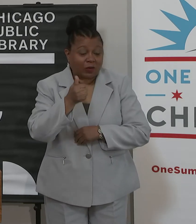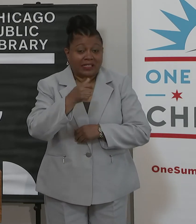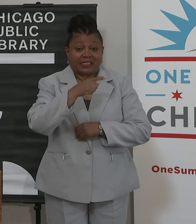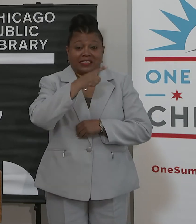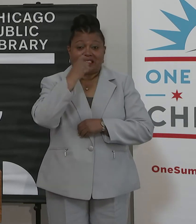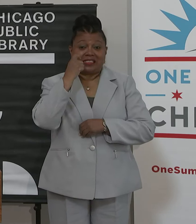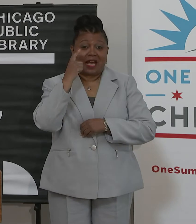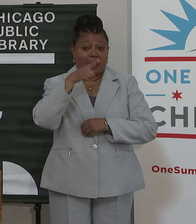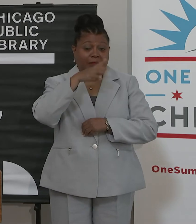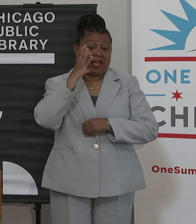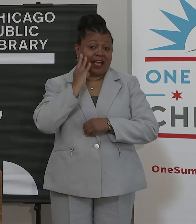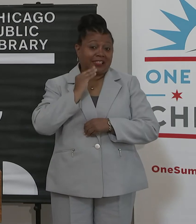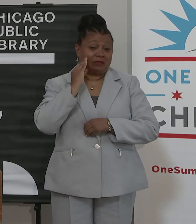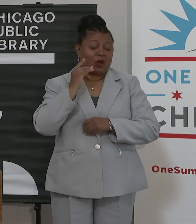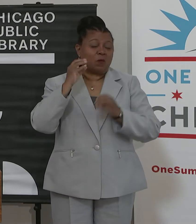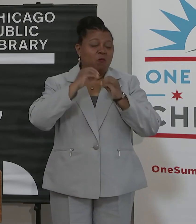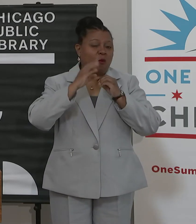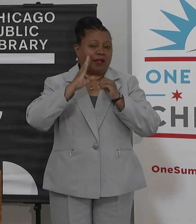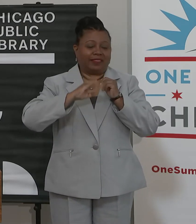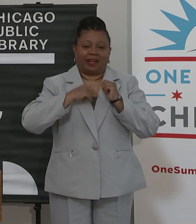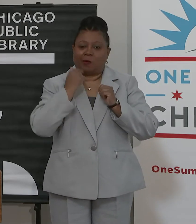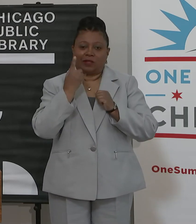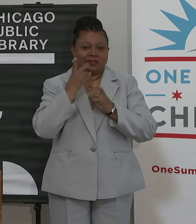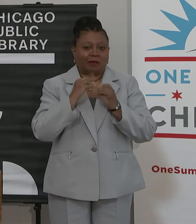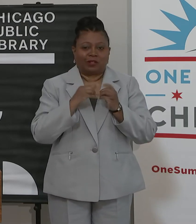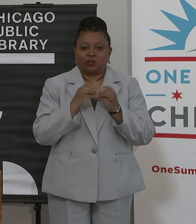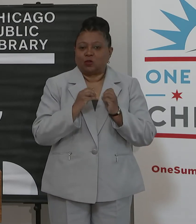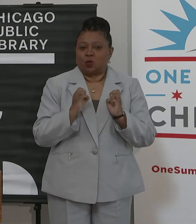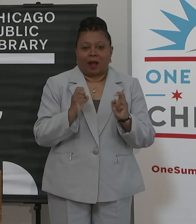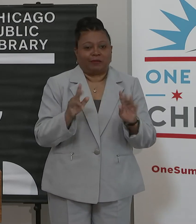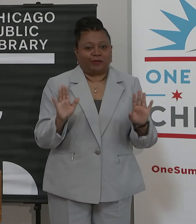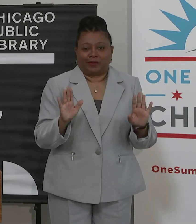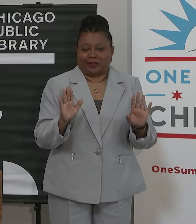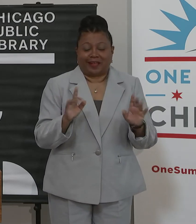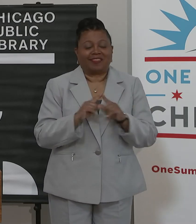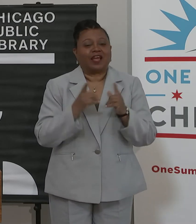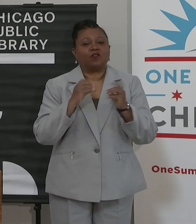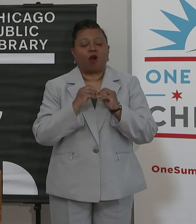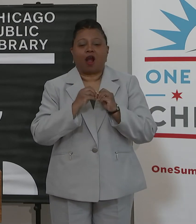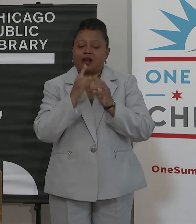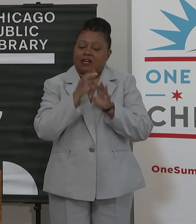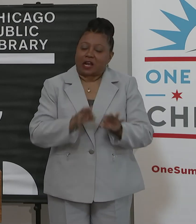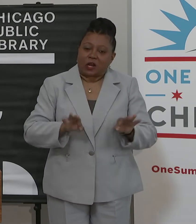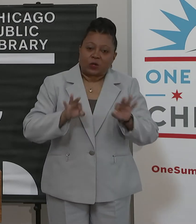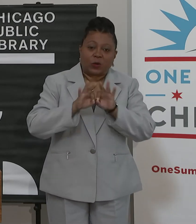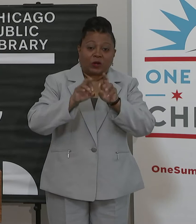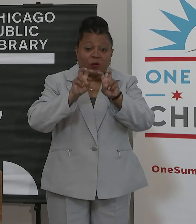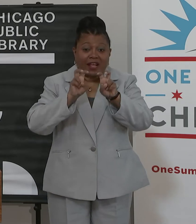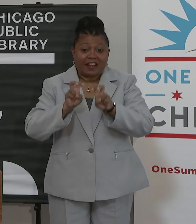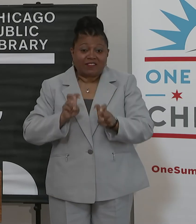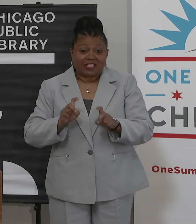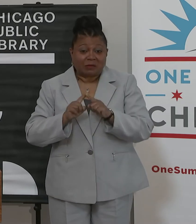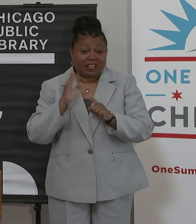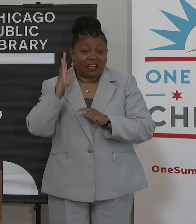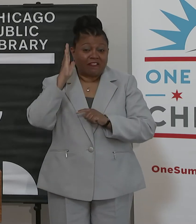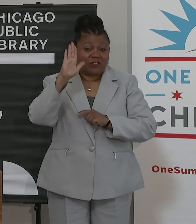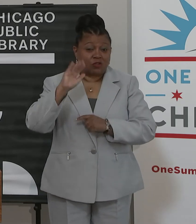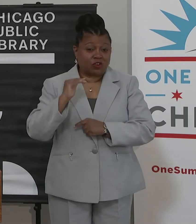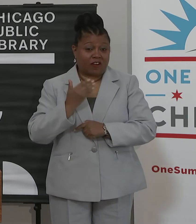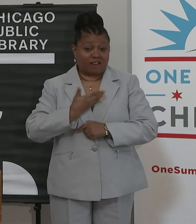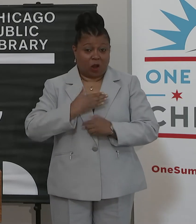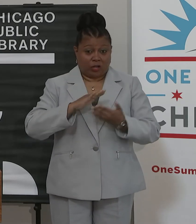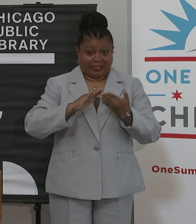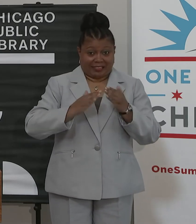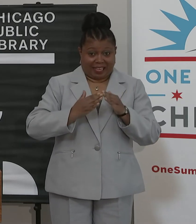Summer experiences are more than just something to do opportunities. They are a critical investment in the future of our